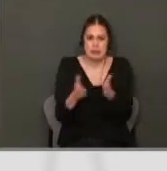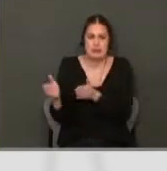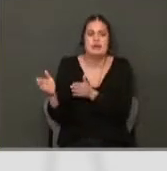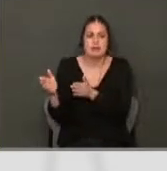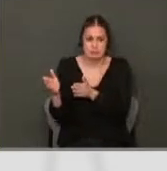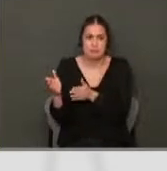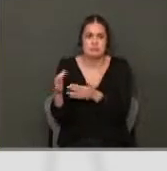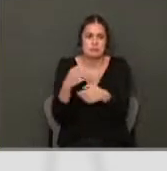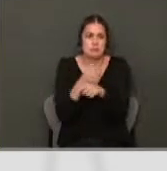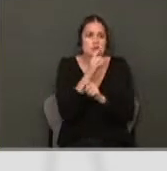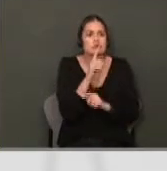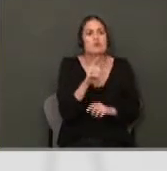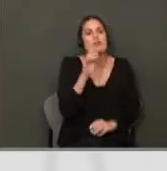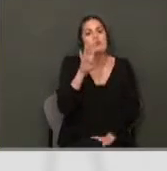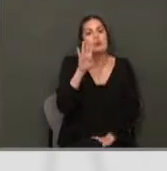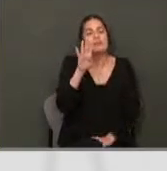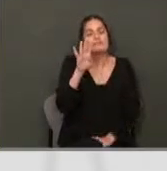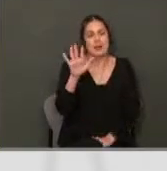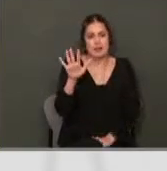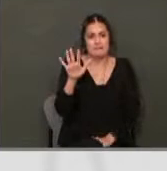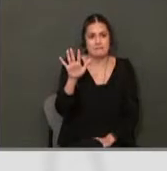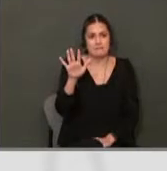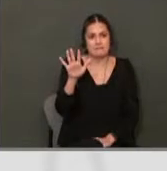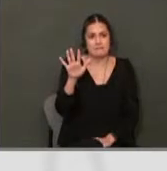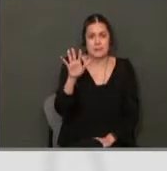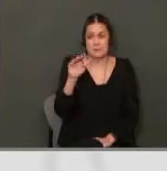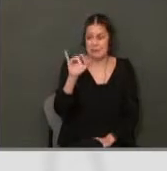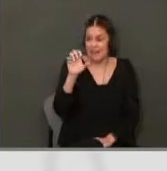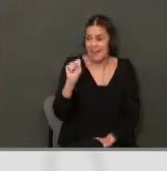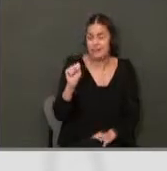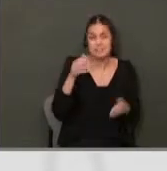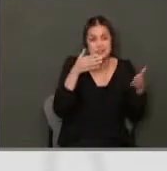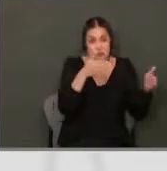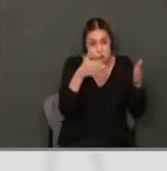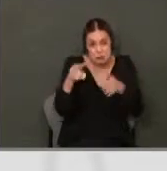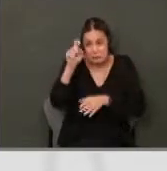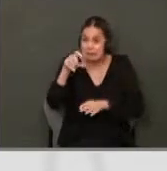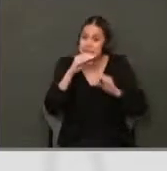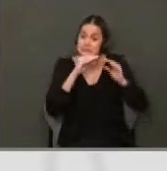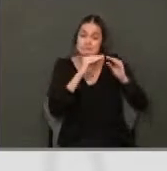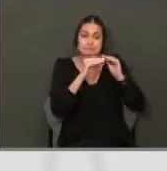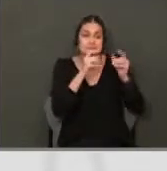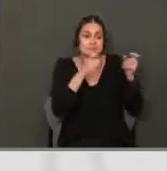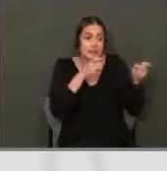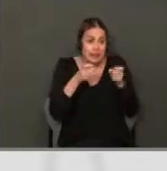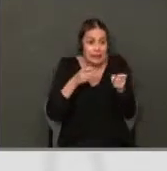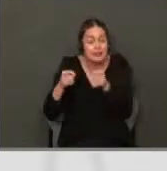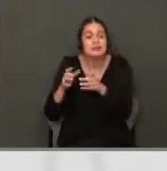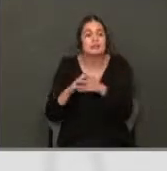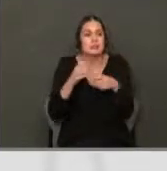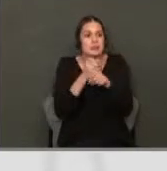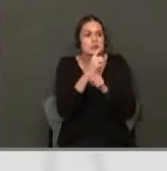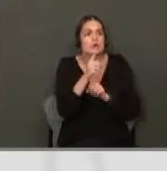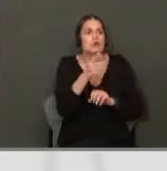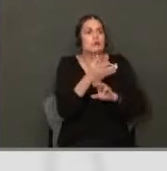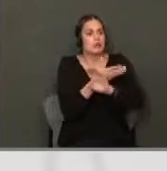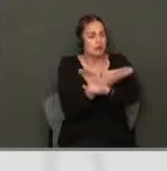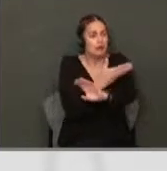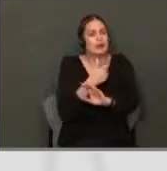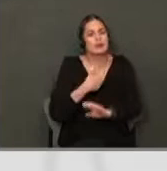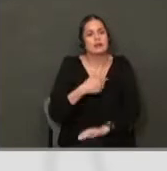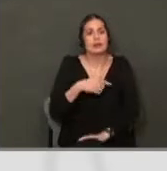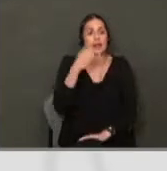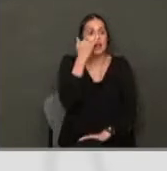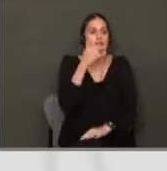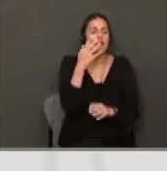is making sure that the 4,500 miles of streets we have to maintain, that we maintain them. If we don't maintain them, then they